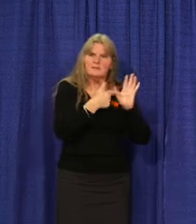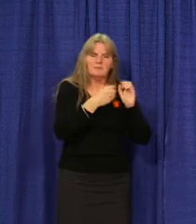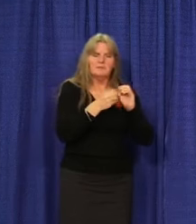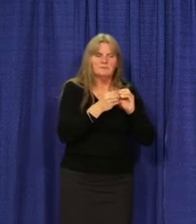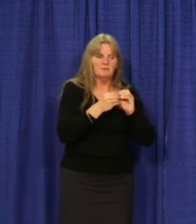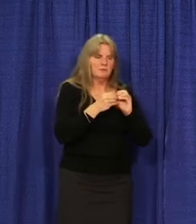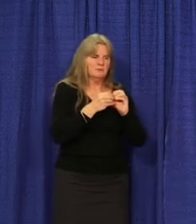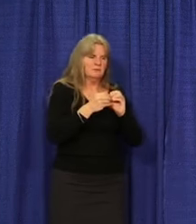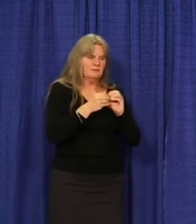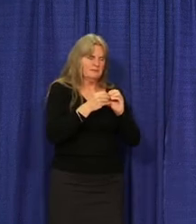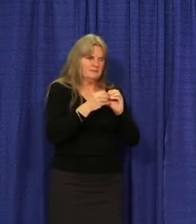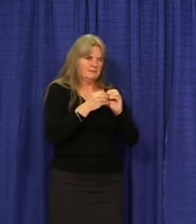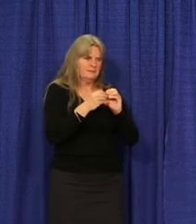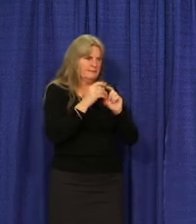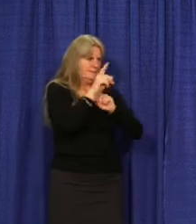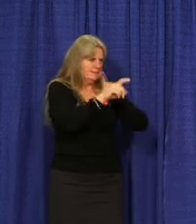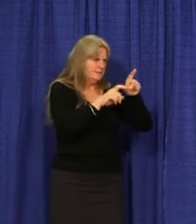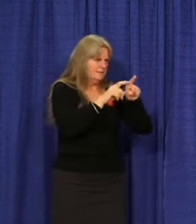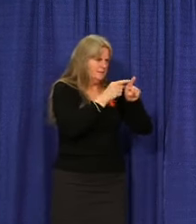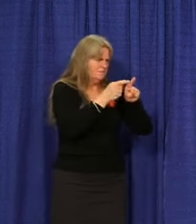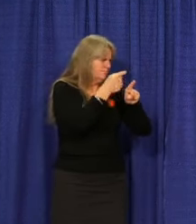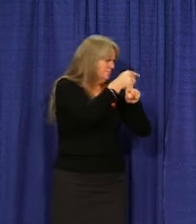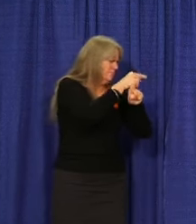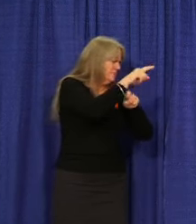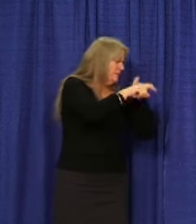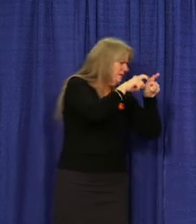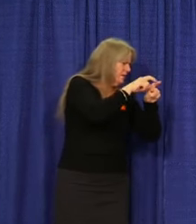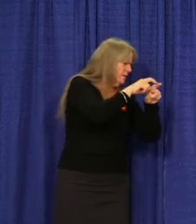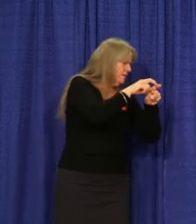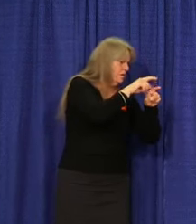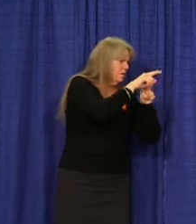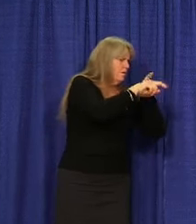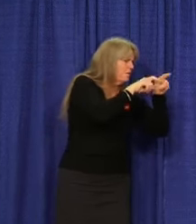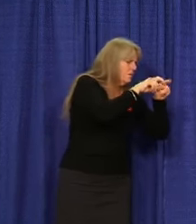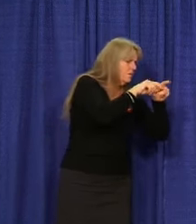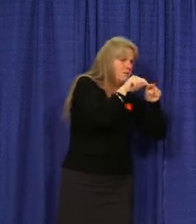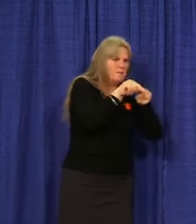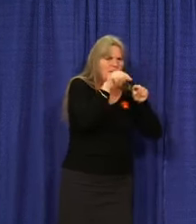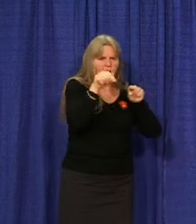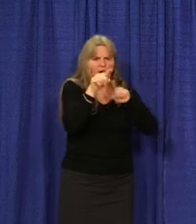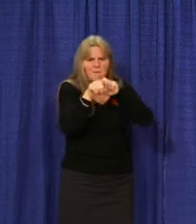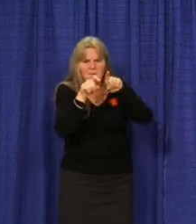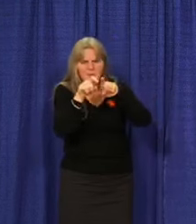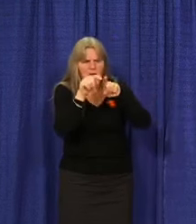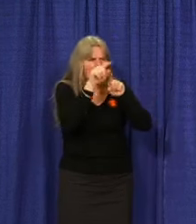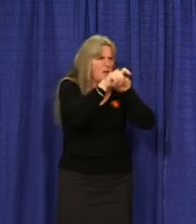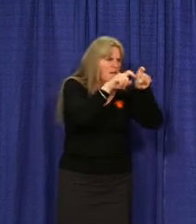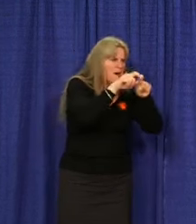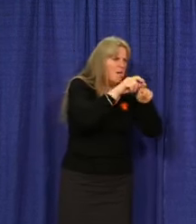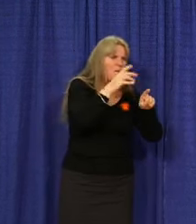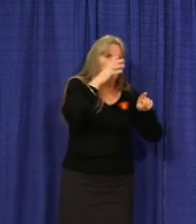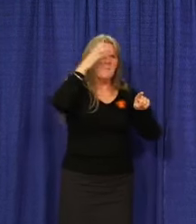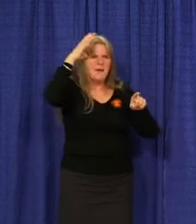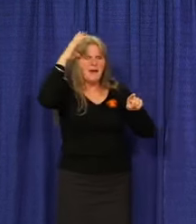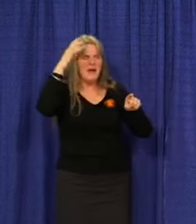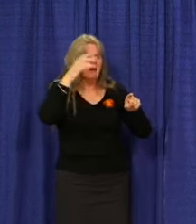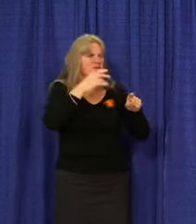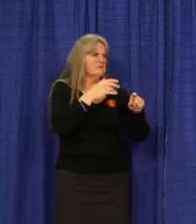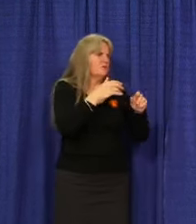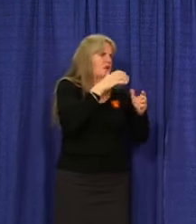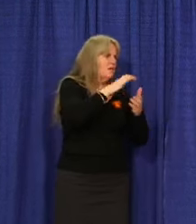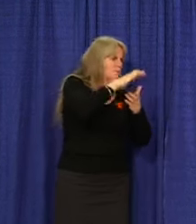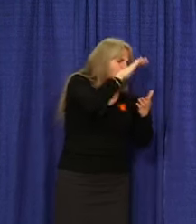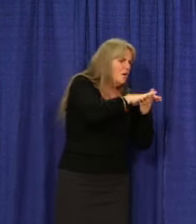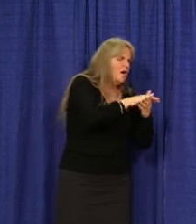back and asking someone else. It might be asking the spouse or the partner, or the parents, or the